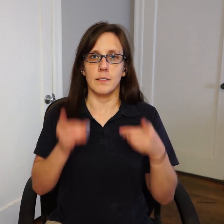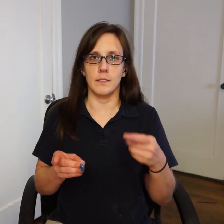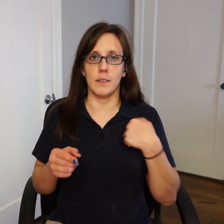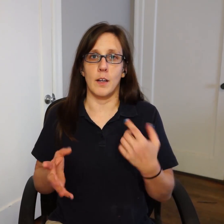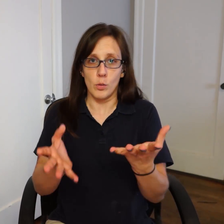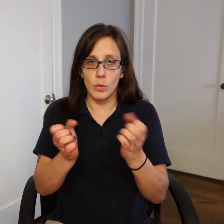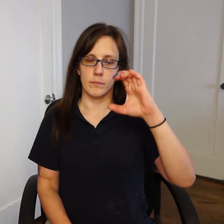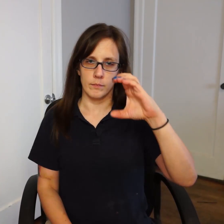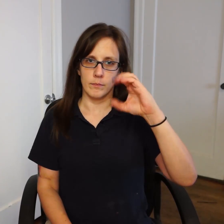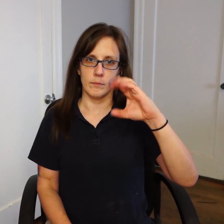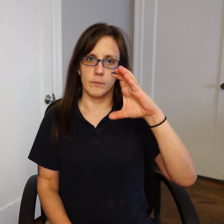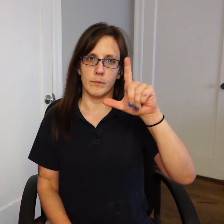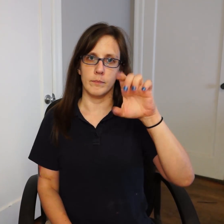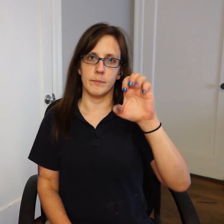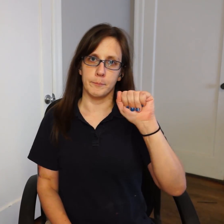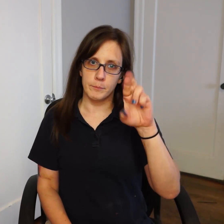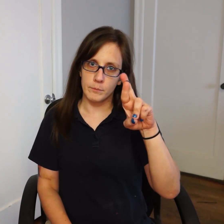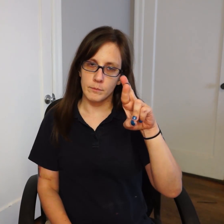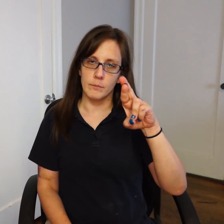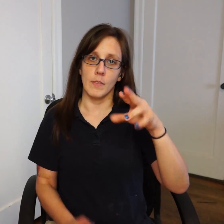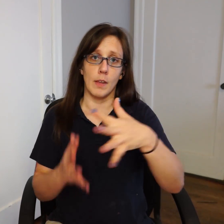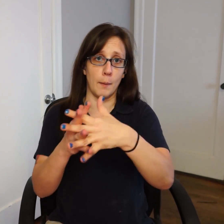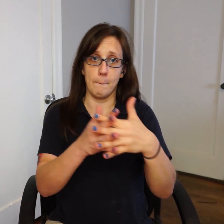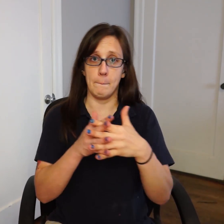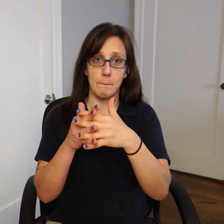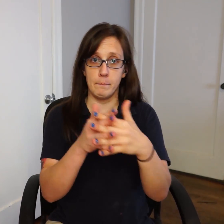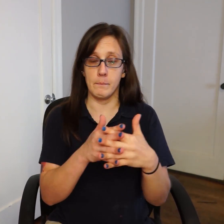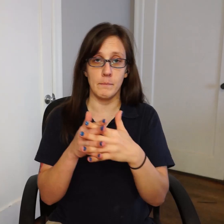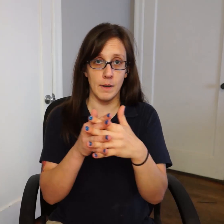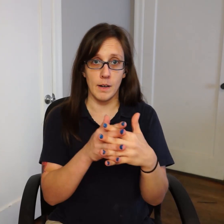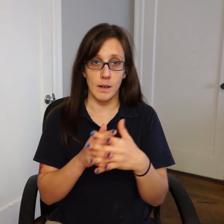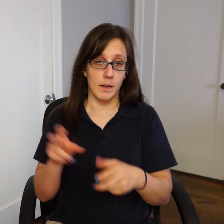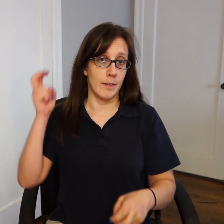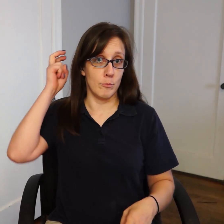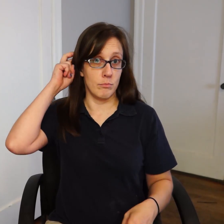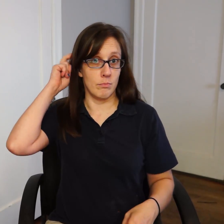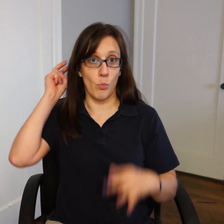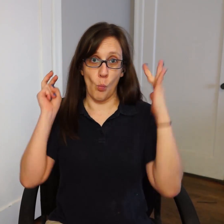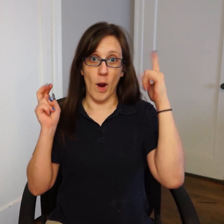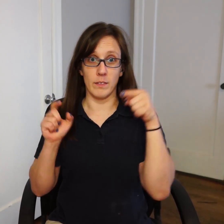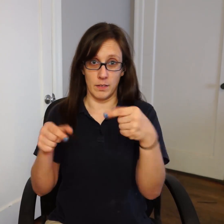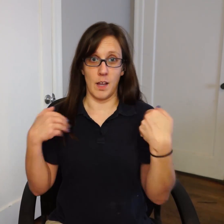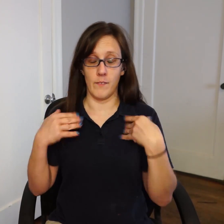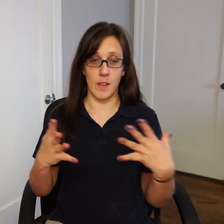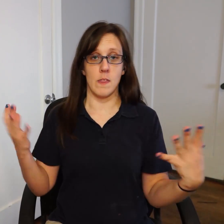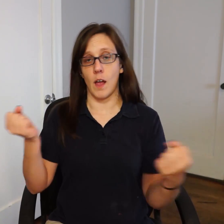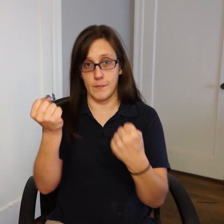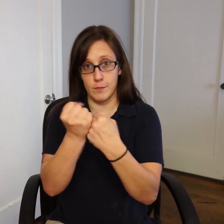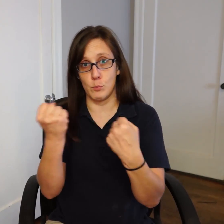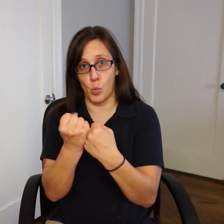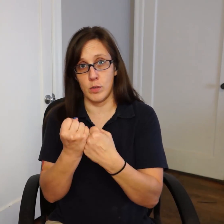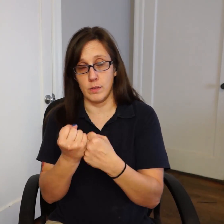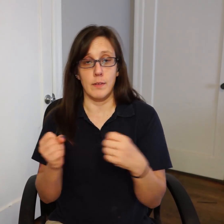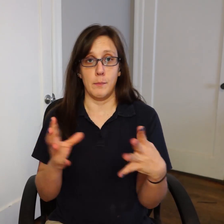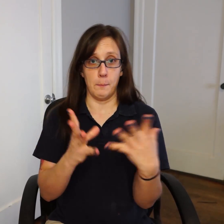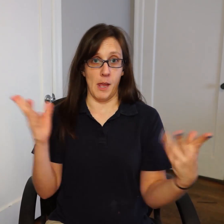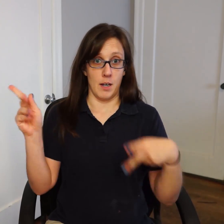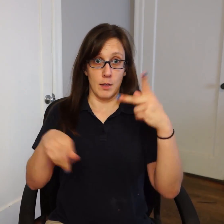go with the Cochlear America's cochlear implant. And the reason for that is that they have a lot of support. There's a lot of